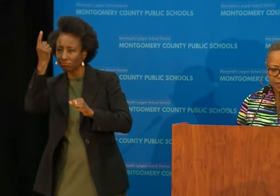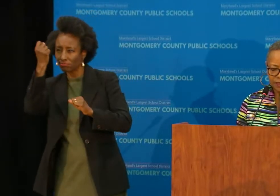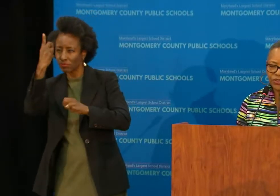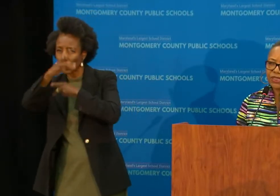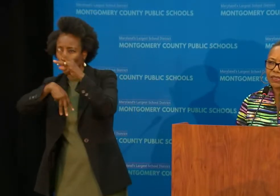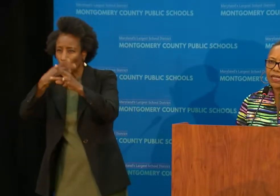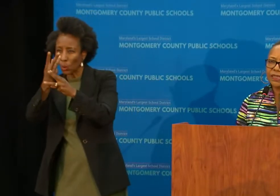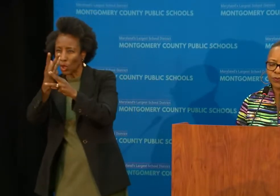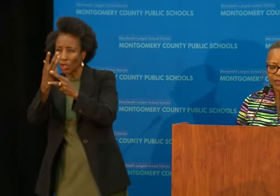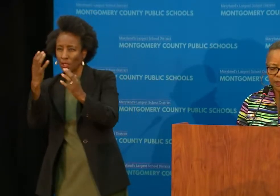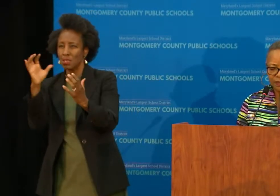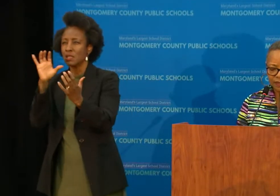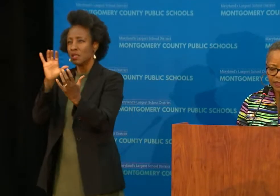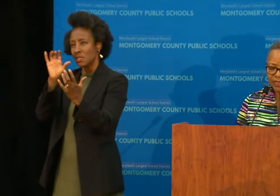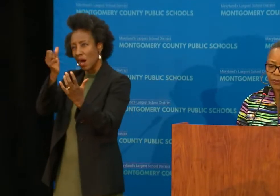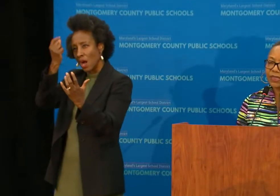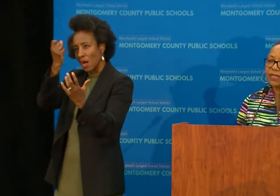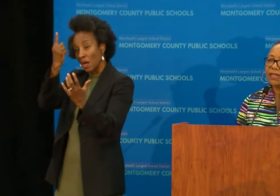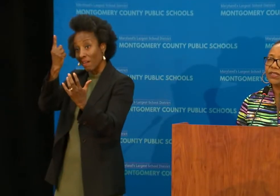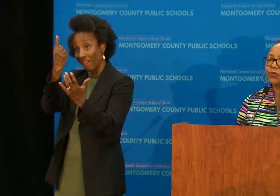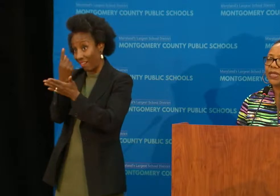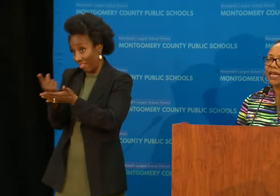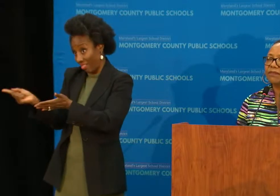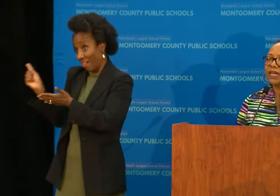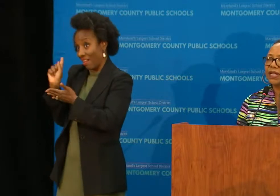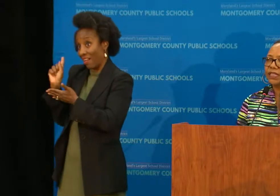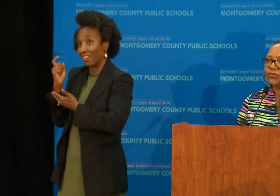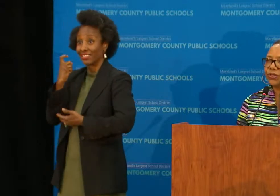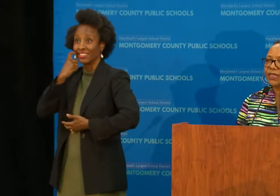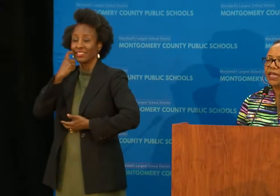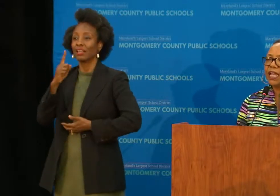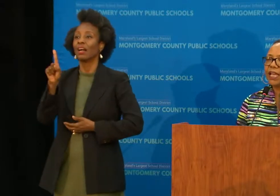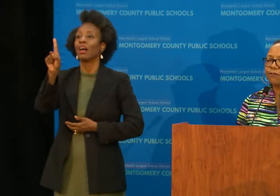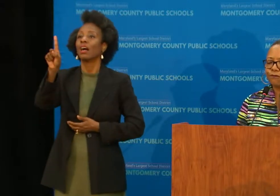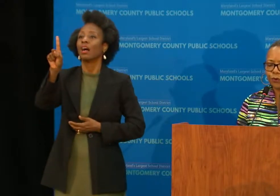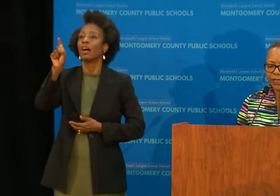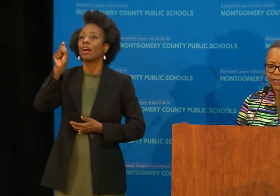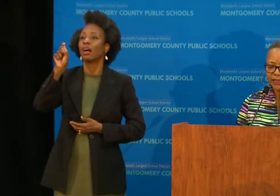world. Just last week, it was announced that we have